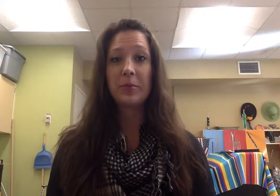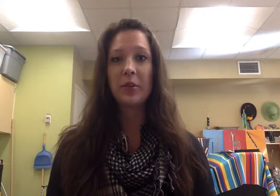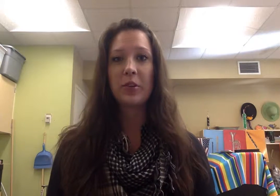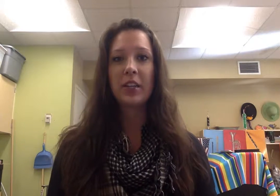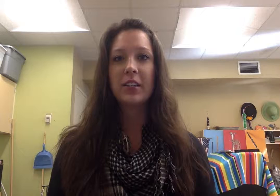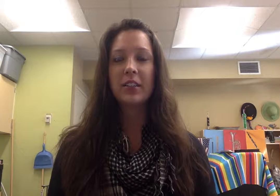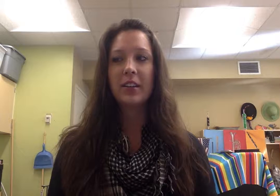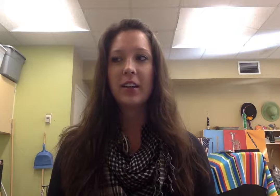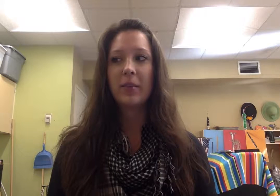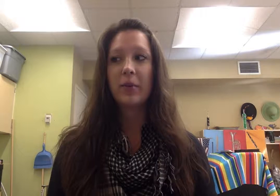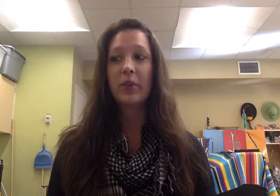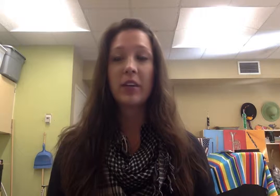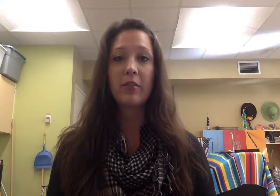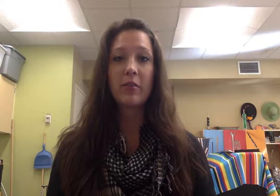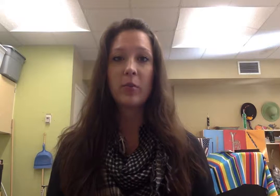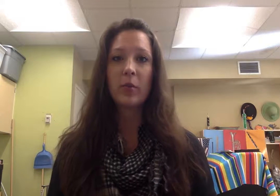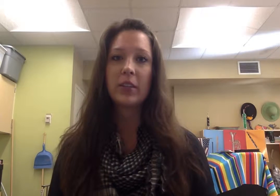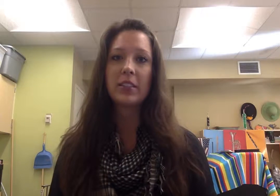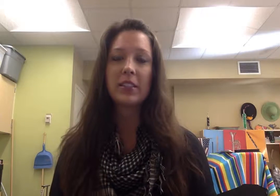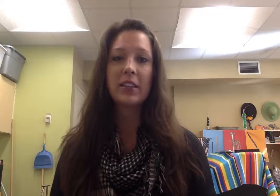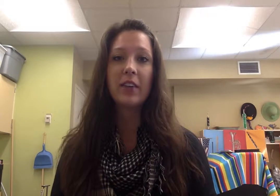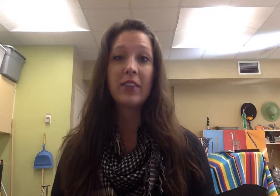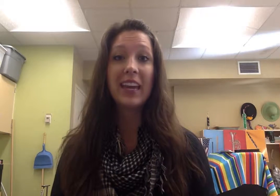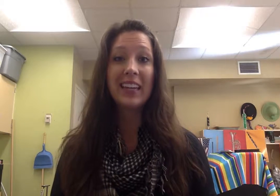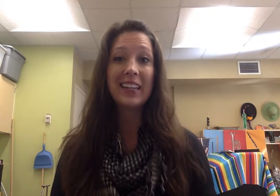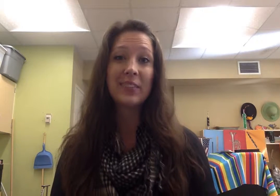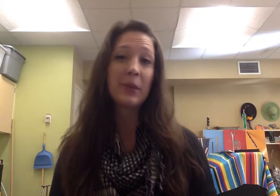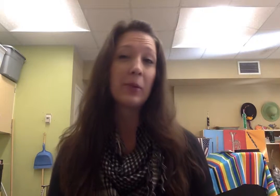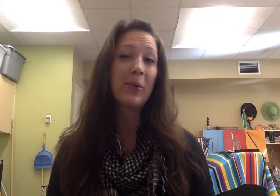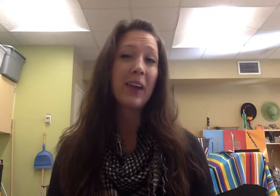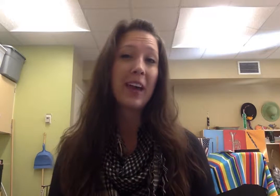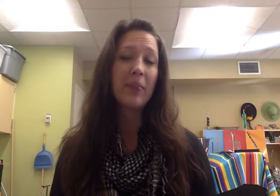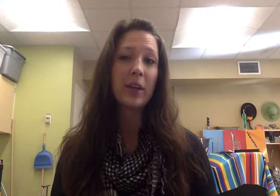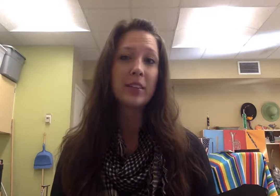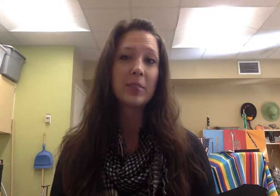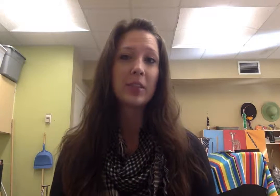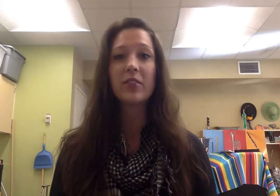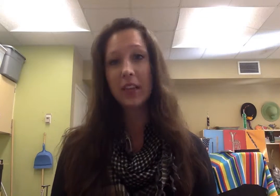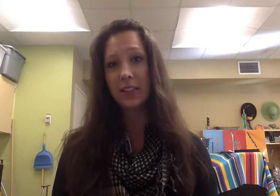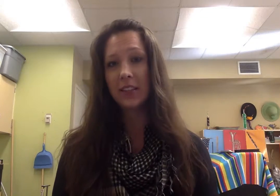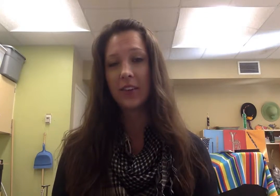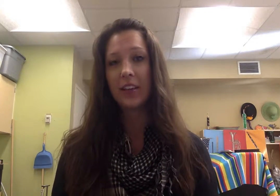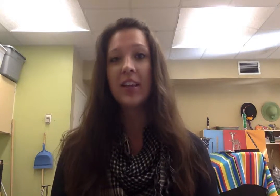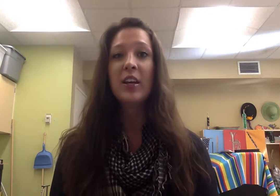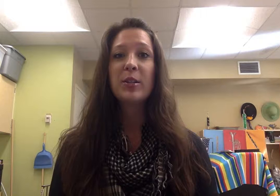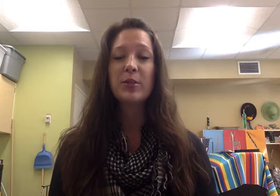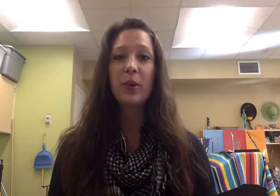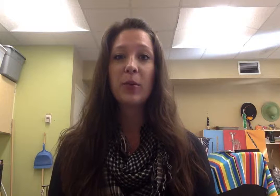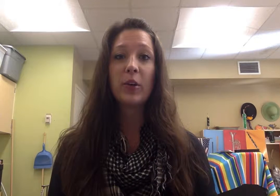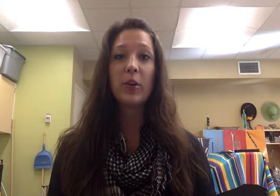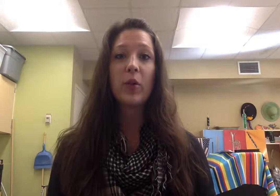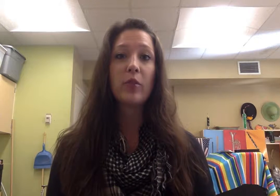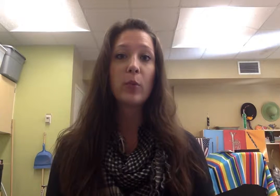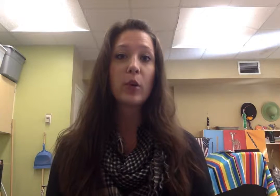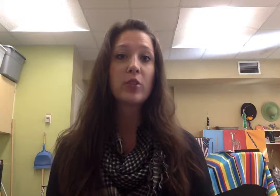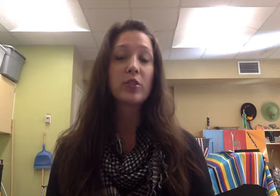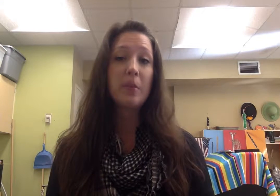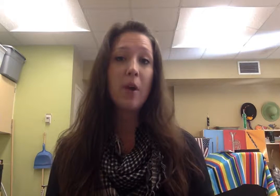be great. We only have a few more practices left, and next week we won't have practice because of Thanksgiving. So we're going to go over the words tomorrow